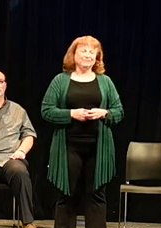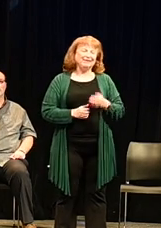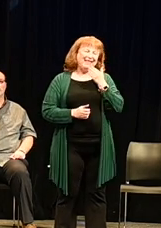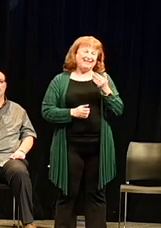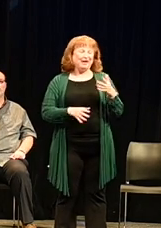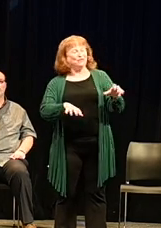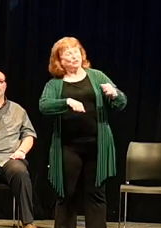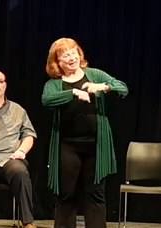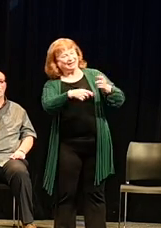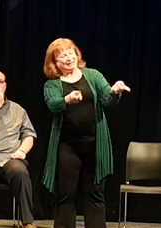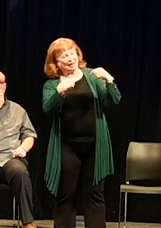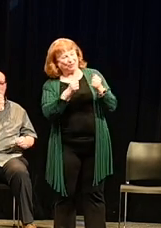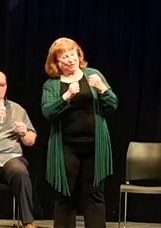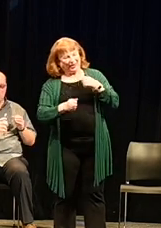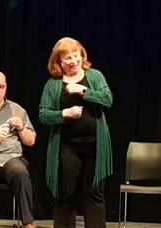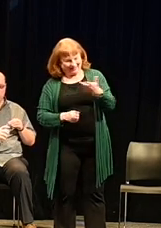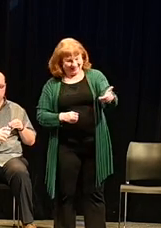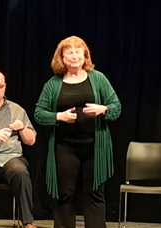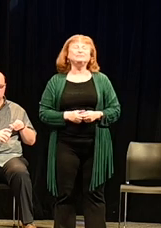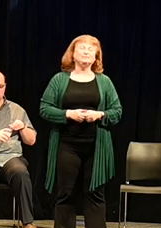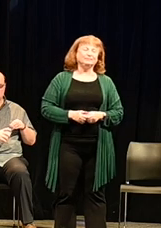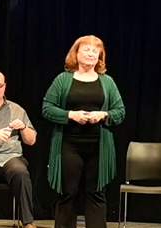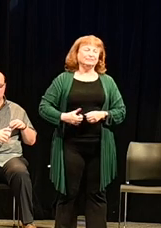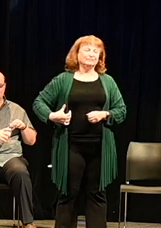Thank you for taking the time to be with us.